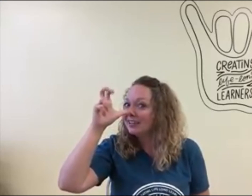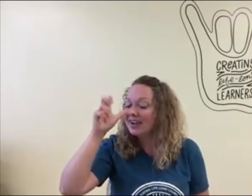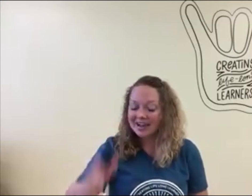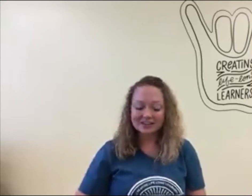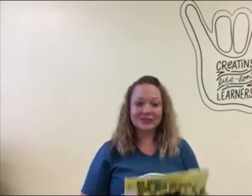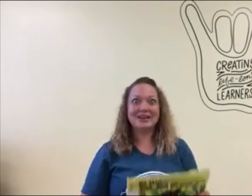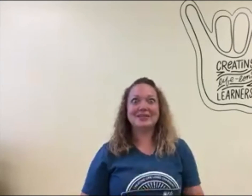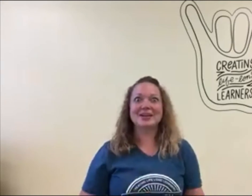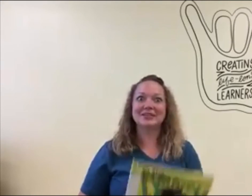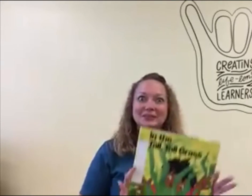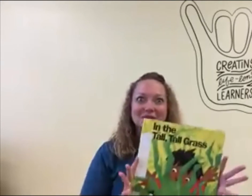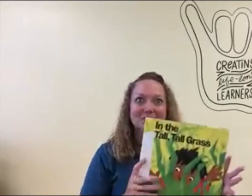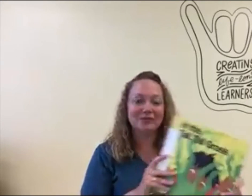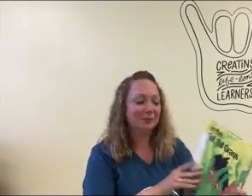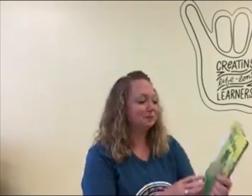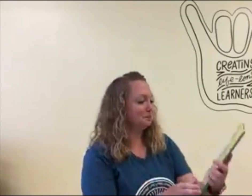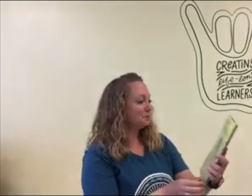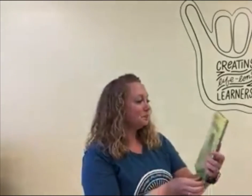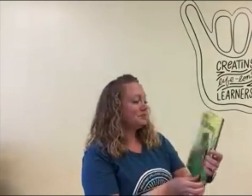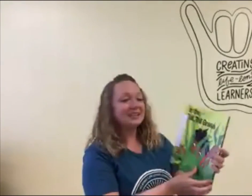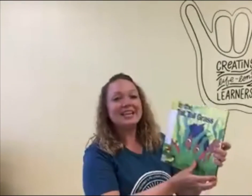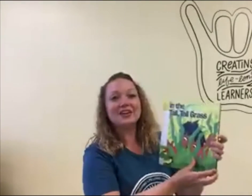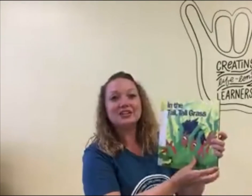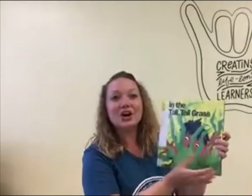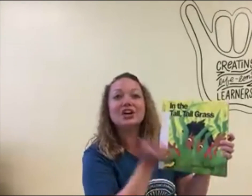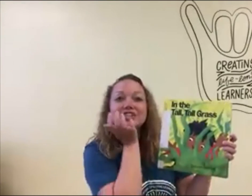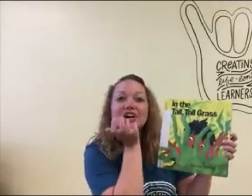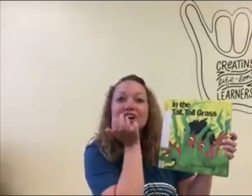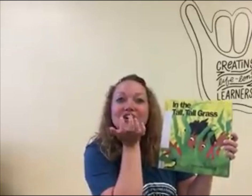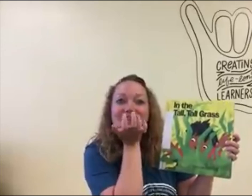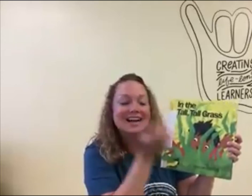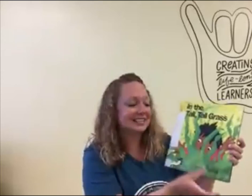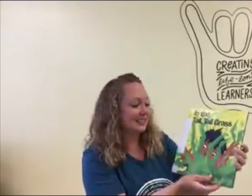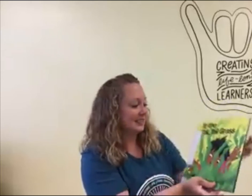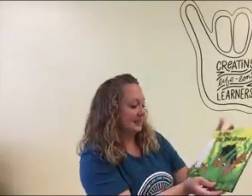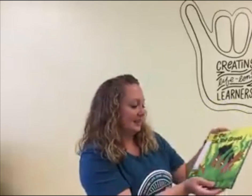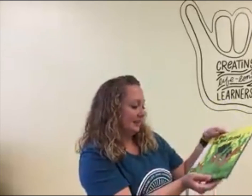so here we go. This one's super fun. In the tall, tall grass.